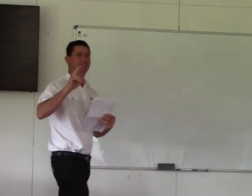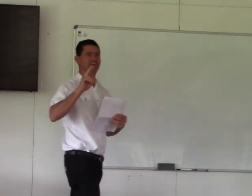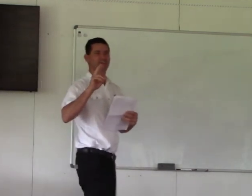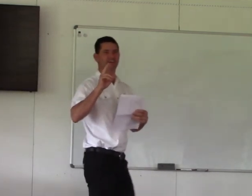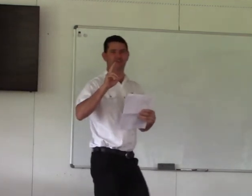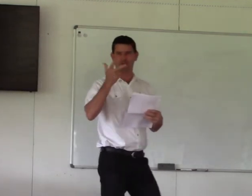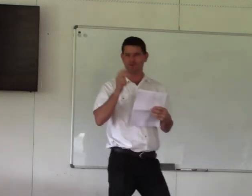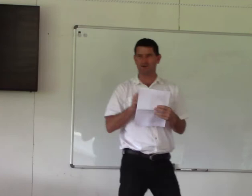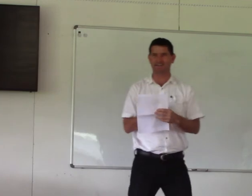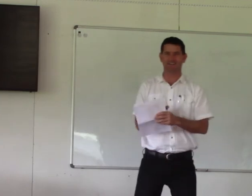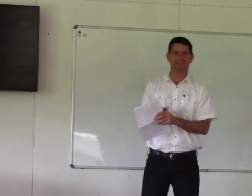Third one.